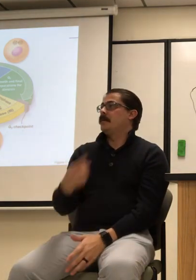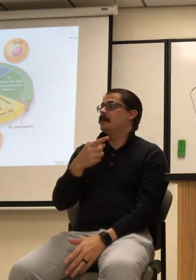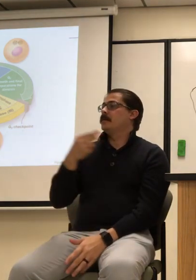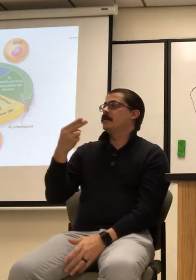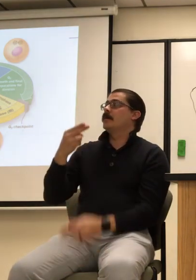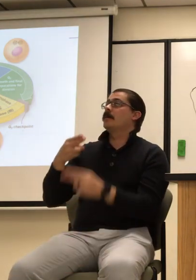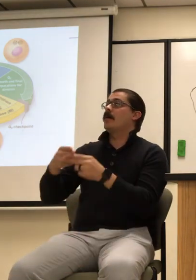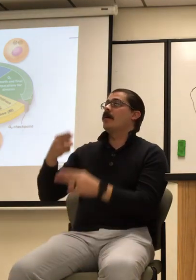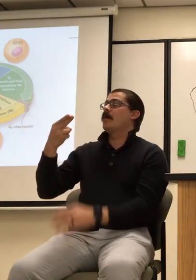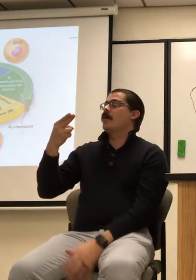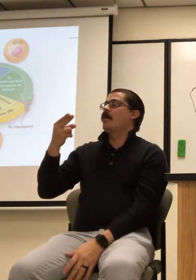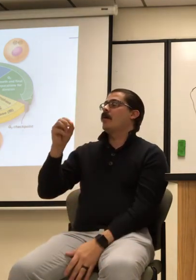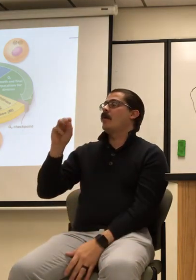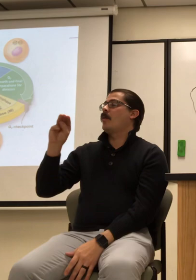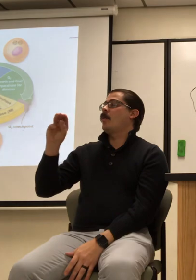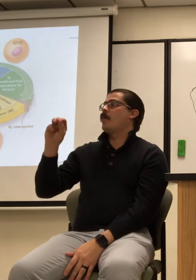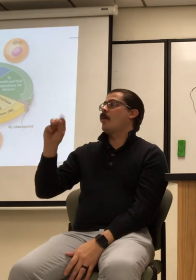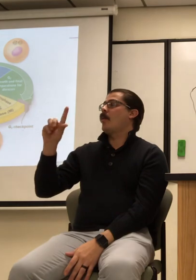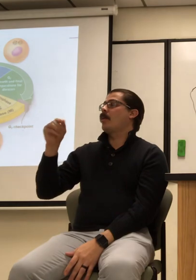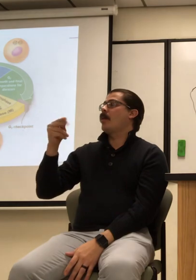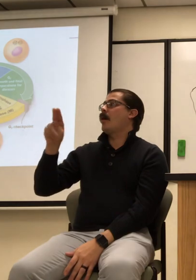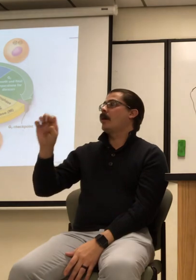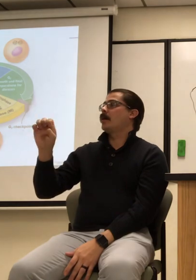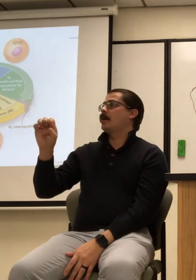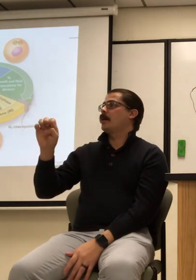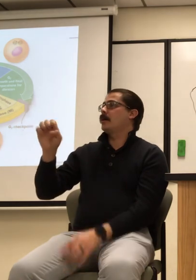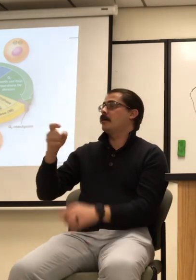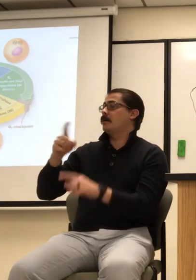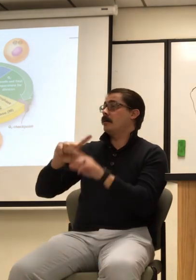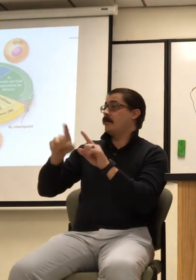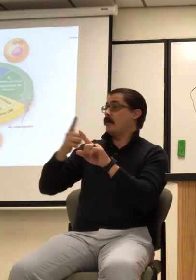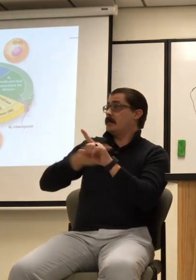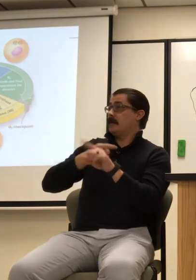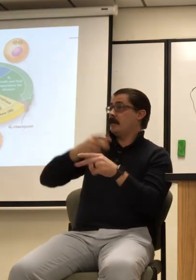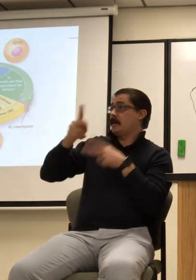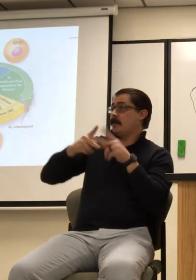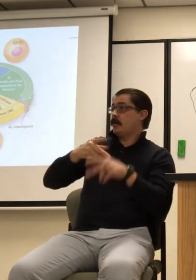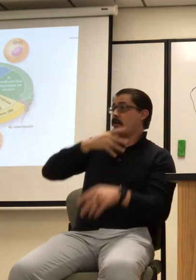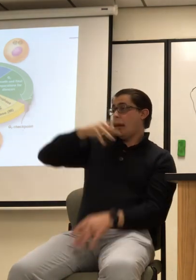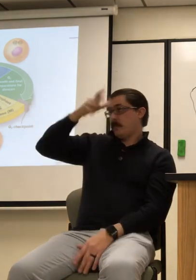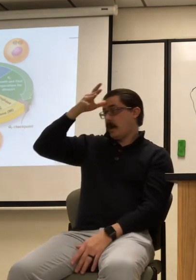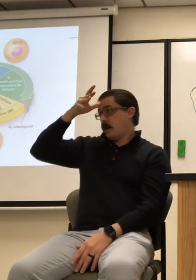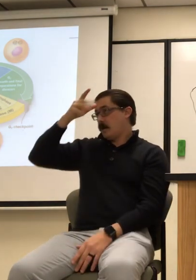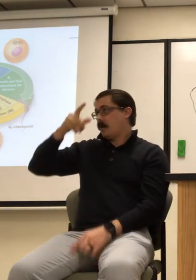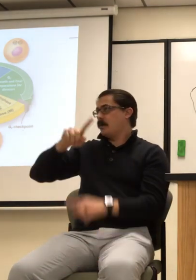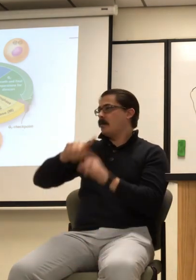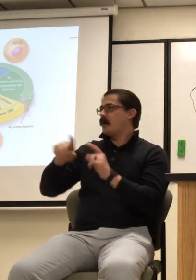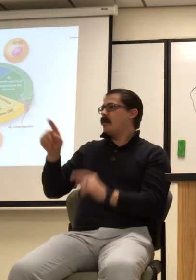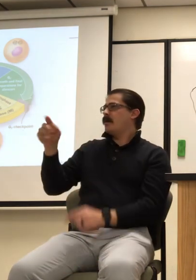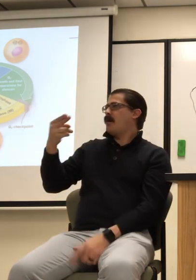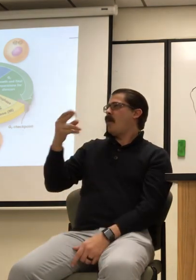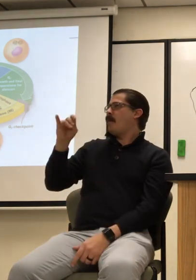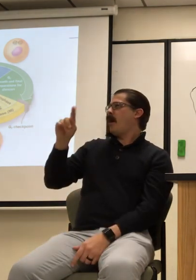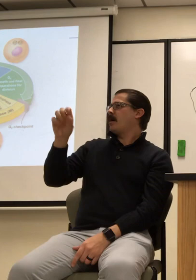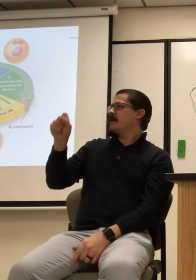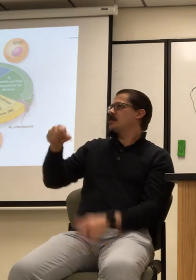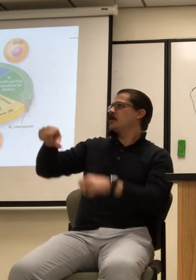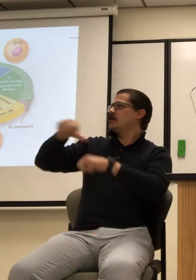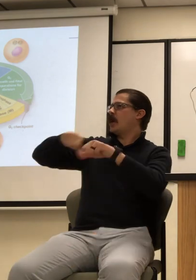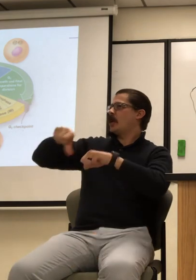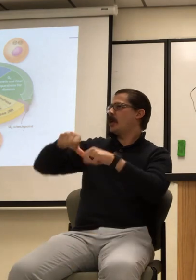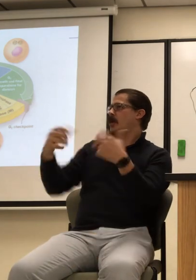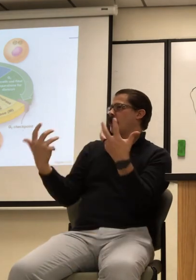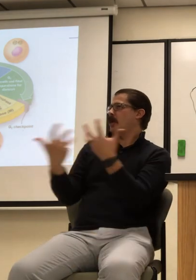homologs. Because, well, they're from different people, your mom and your dad, but they're homologous to each other. You know, if you kind of